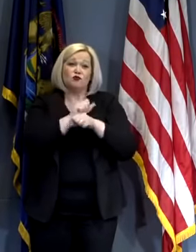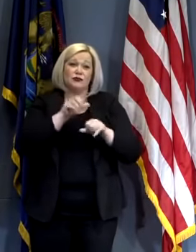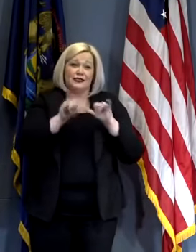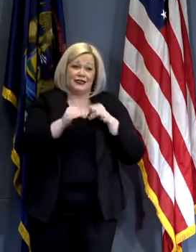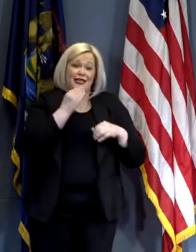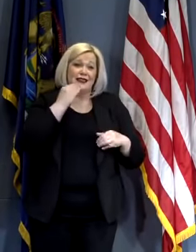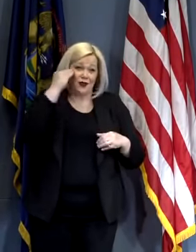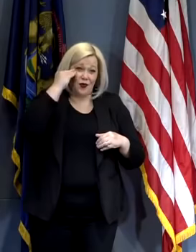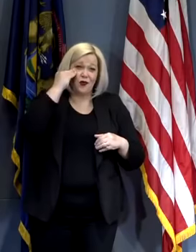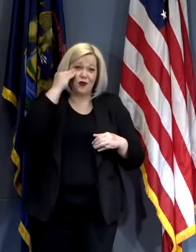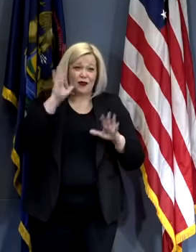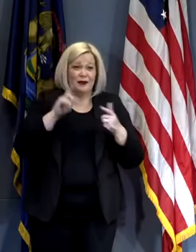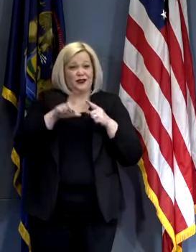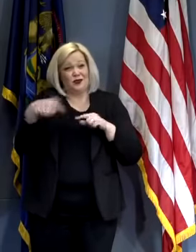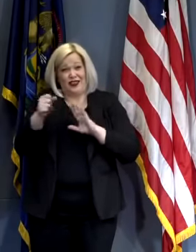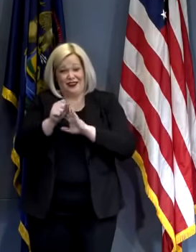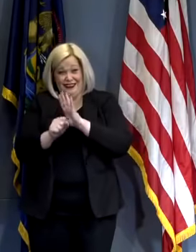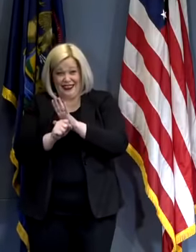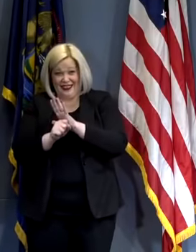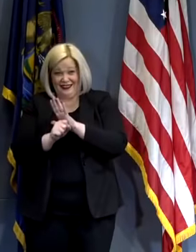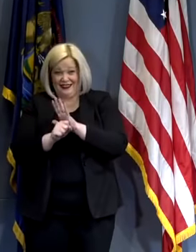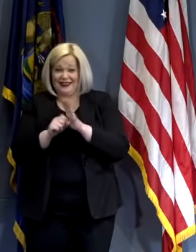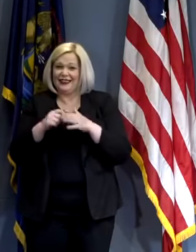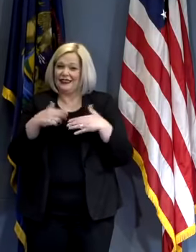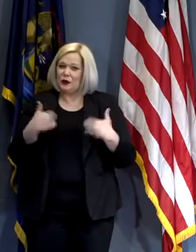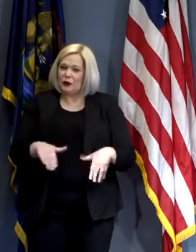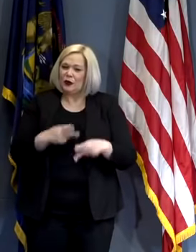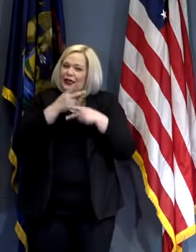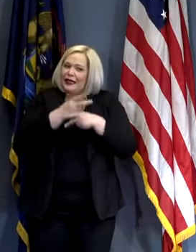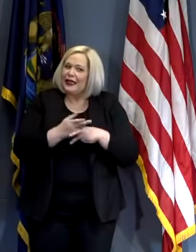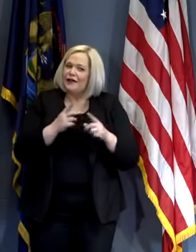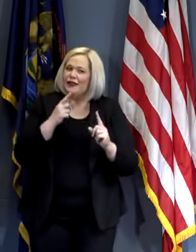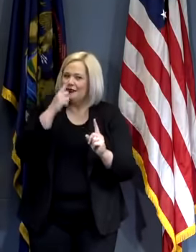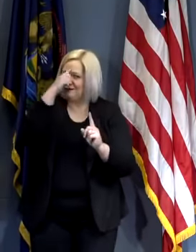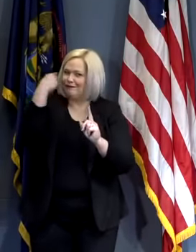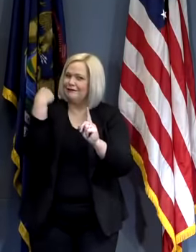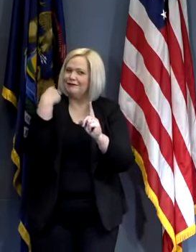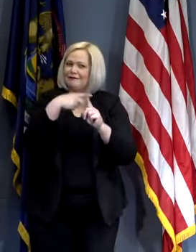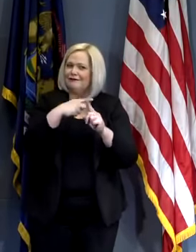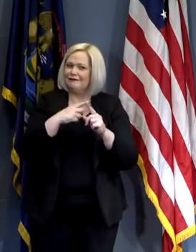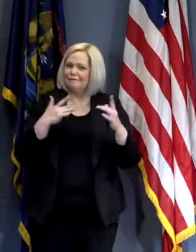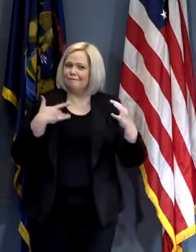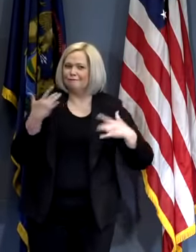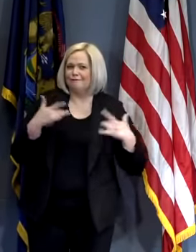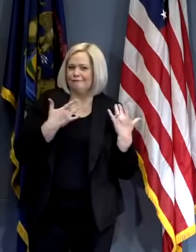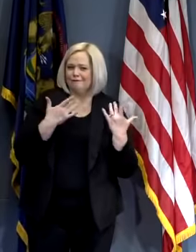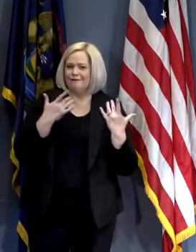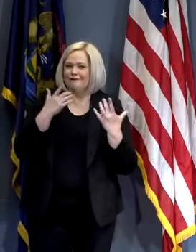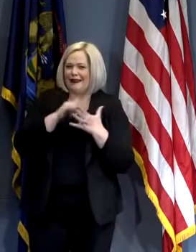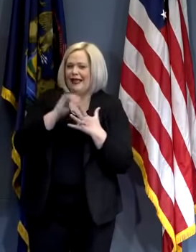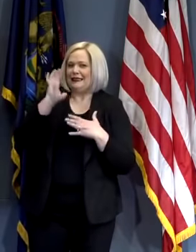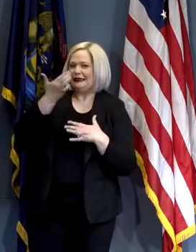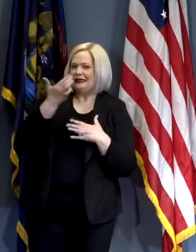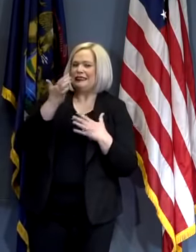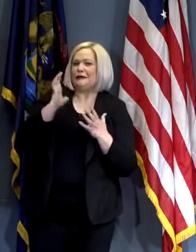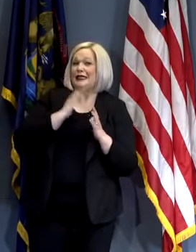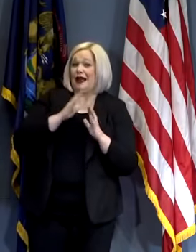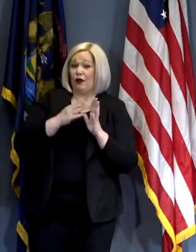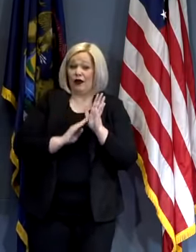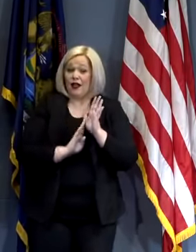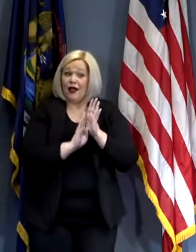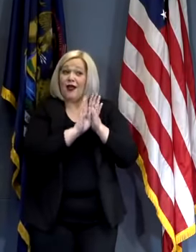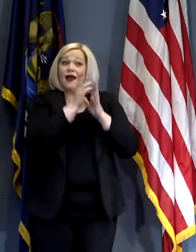That is cause for cautious optimism and precisely what is contributing to what appears to be a flattening of the